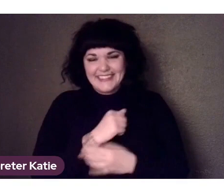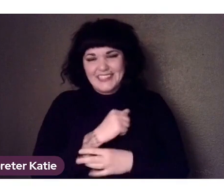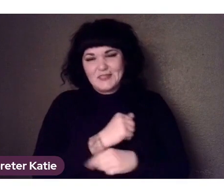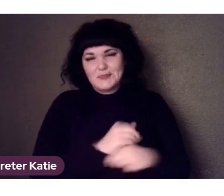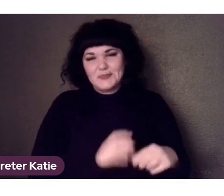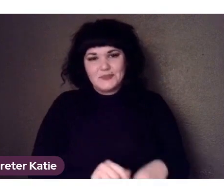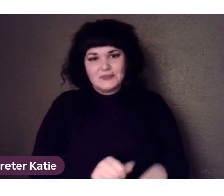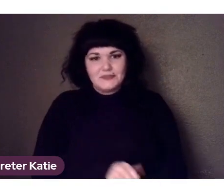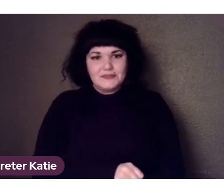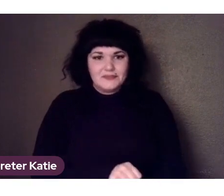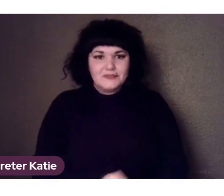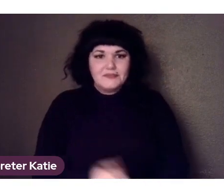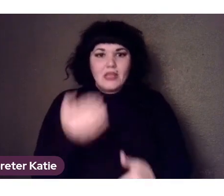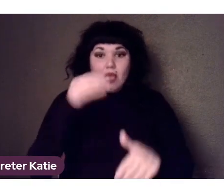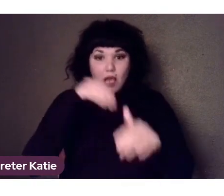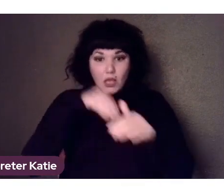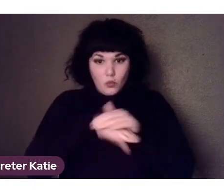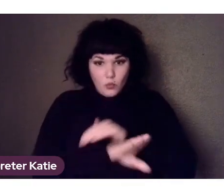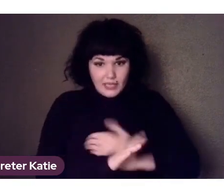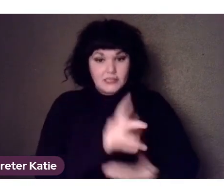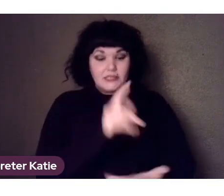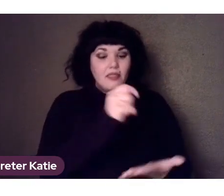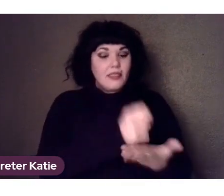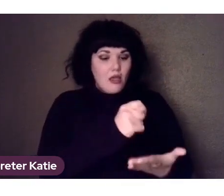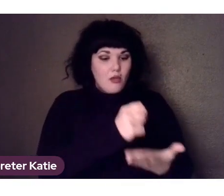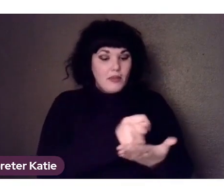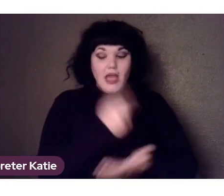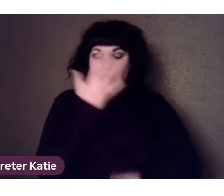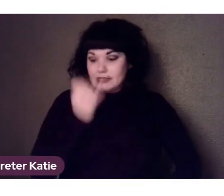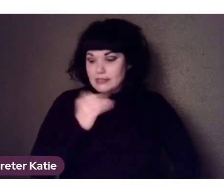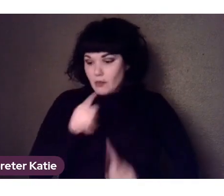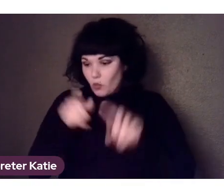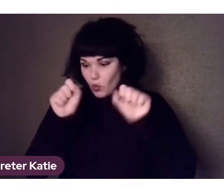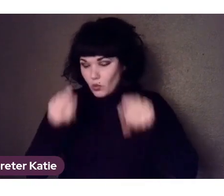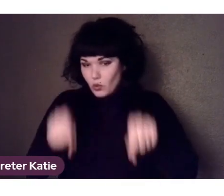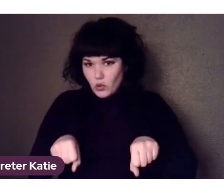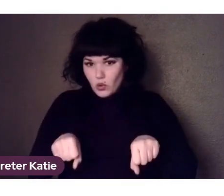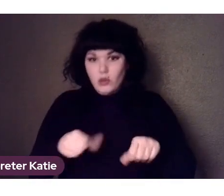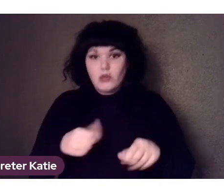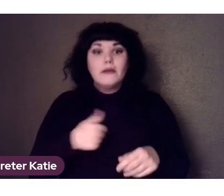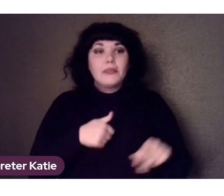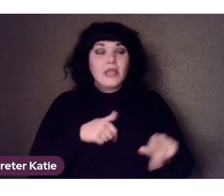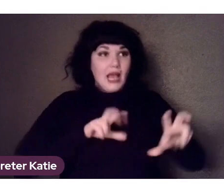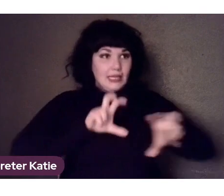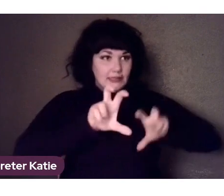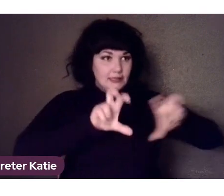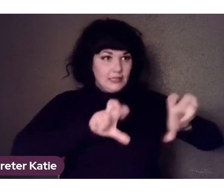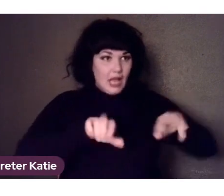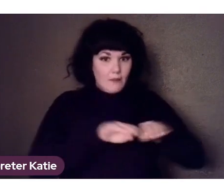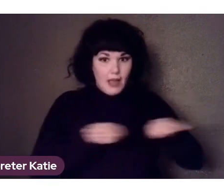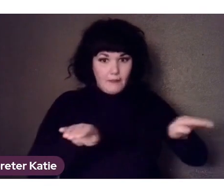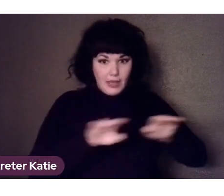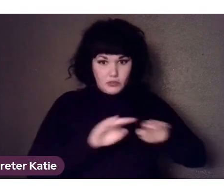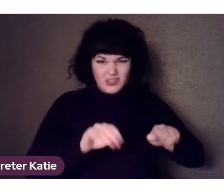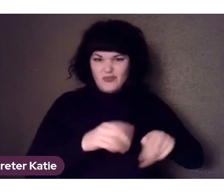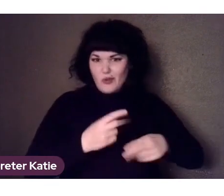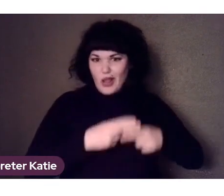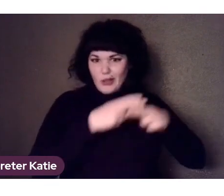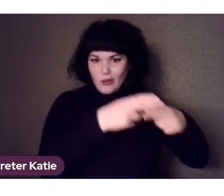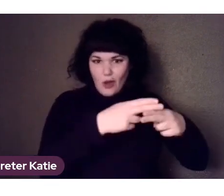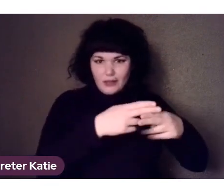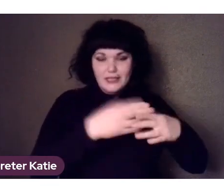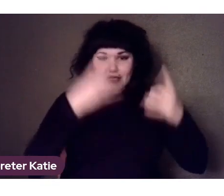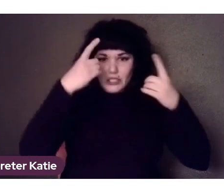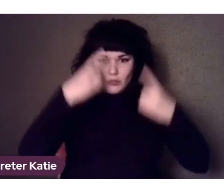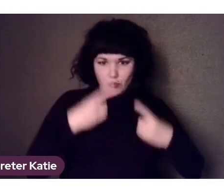I went to therapy. I slept when I could. I stocked my pantry with what I have named depression-proof